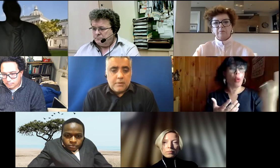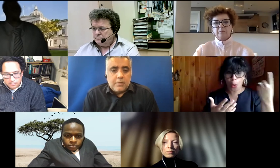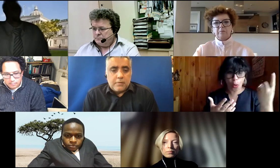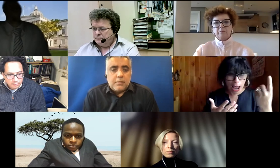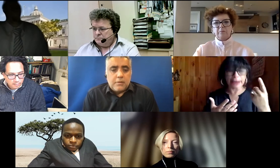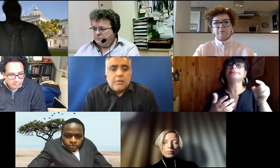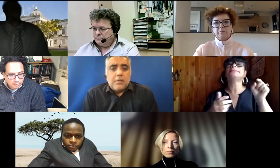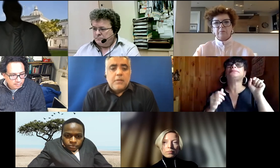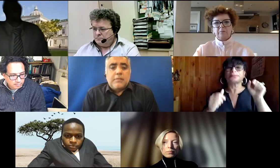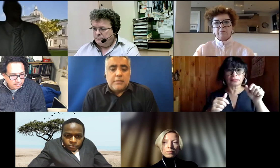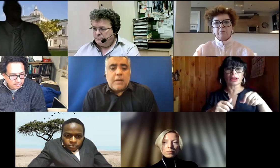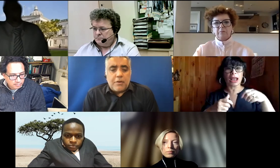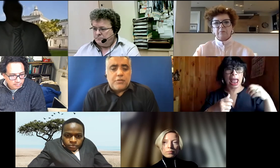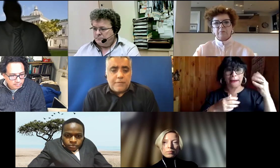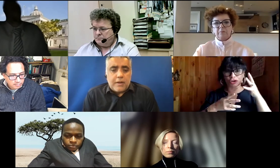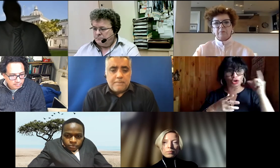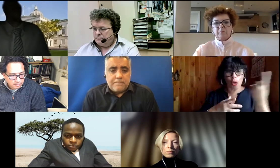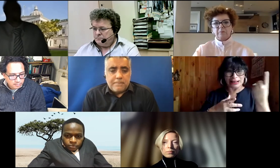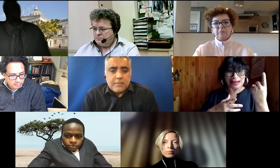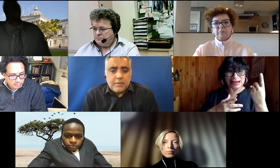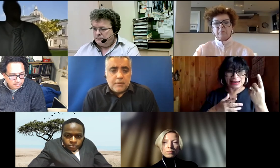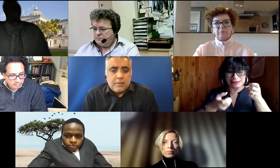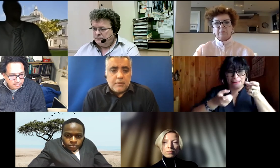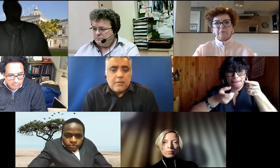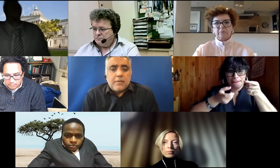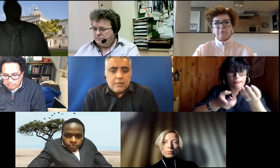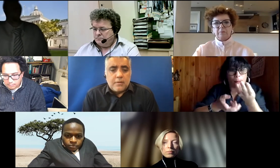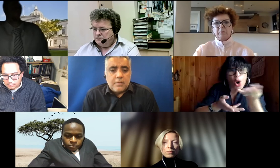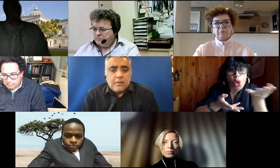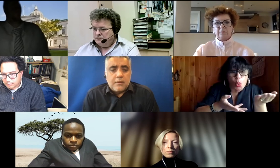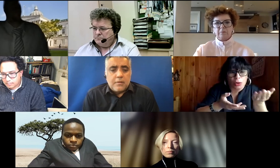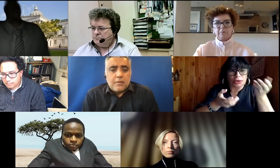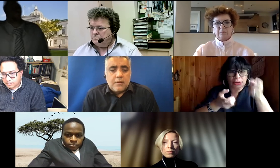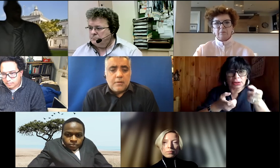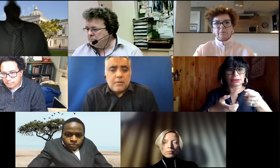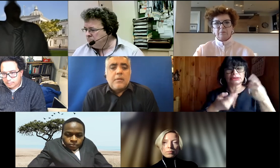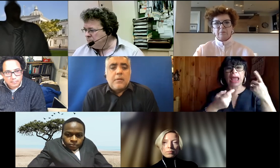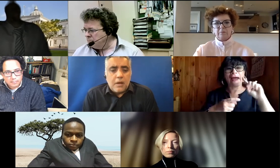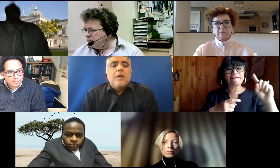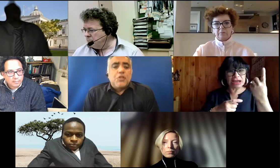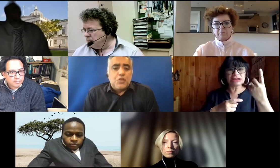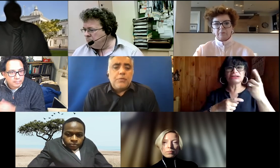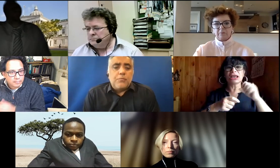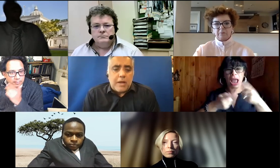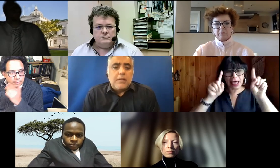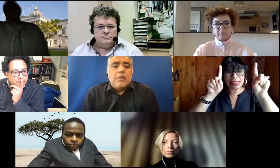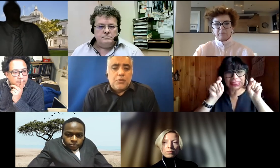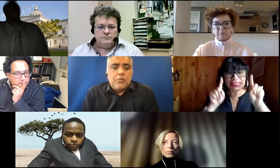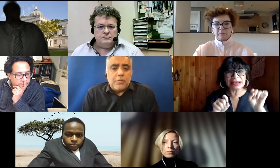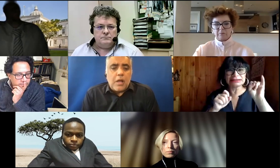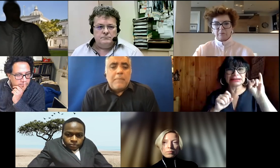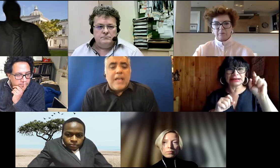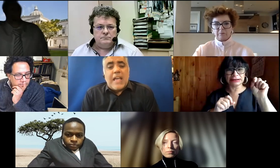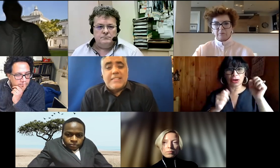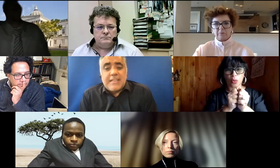diversifying. Yes, that's a very nice.